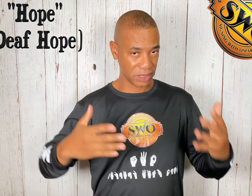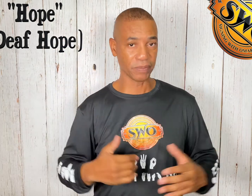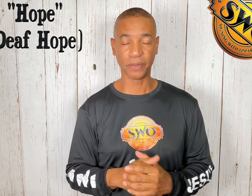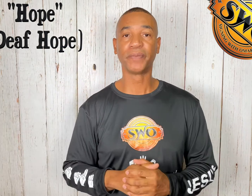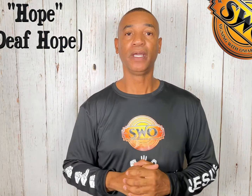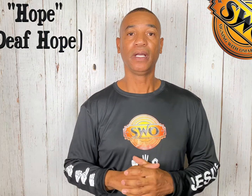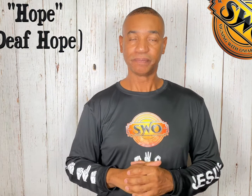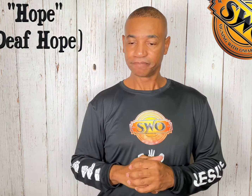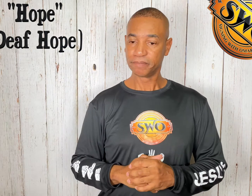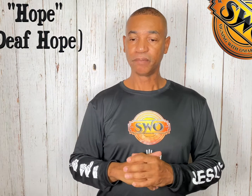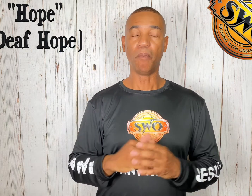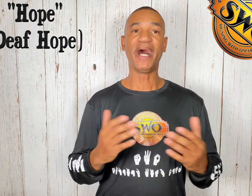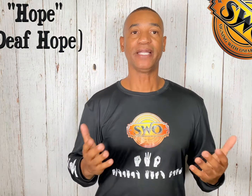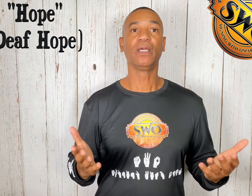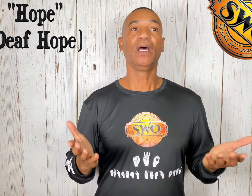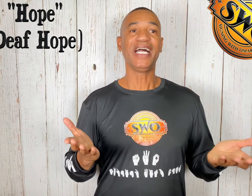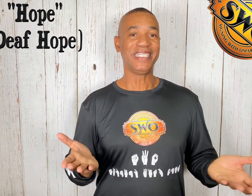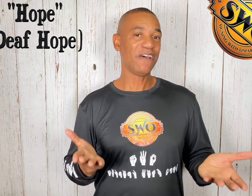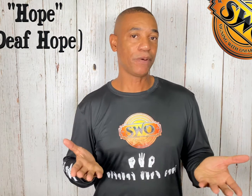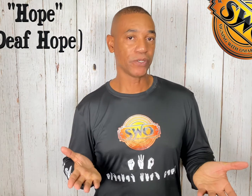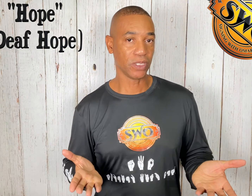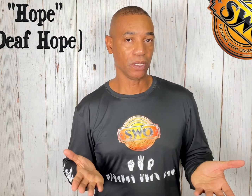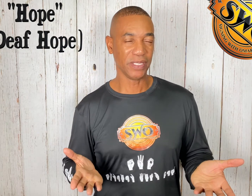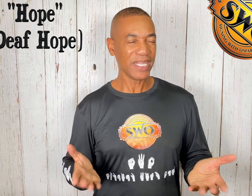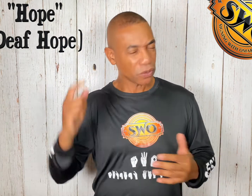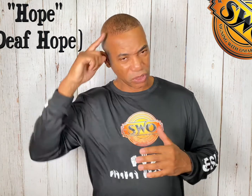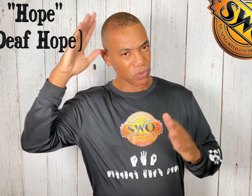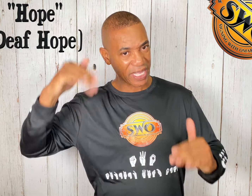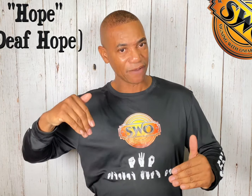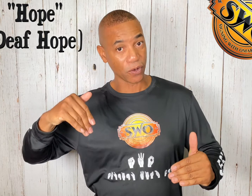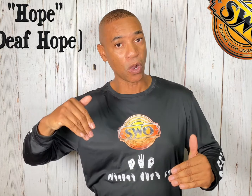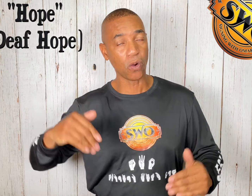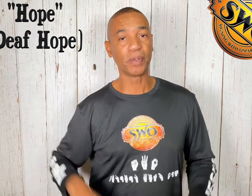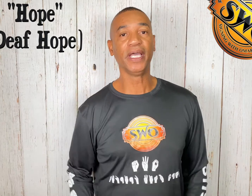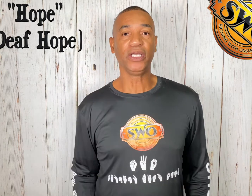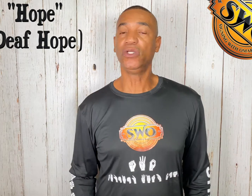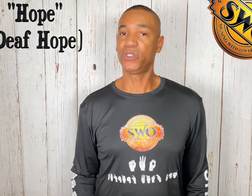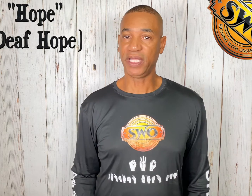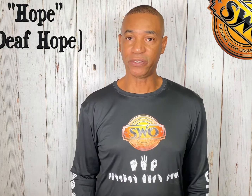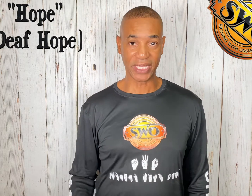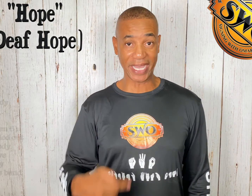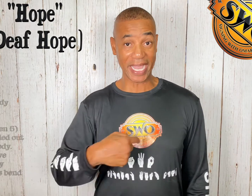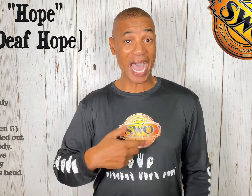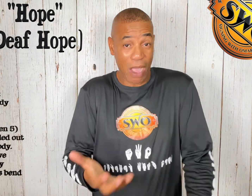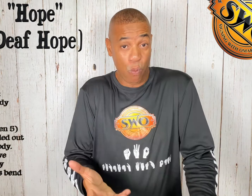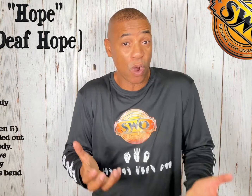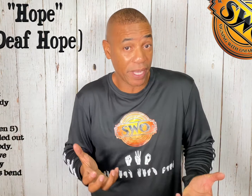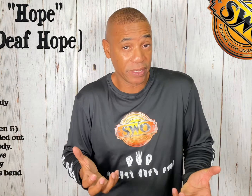similar. But a deaf person, they don't use that for hope. Usually they'll sign I want with